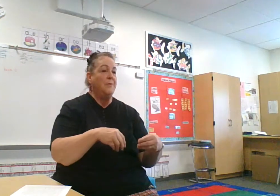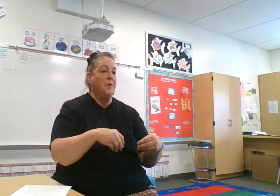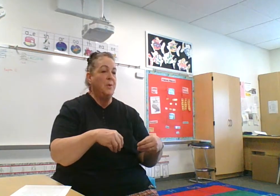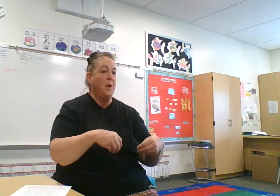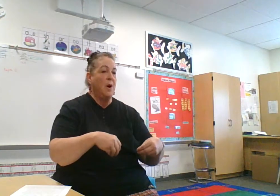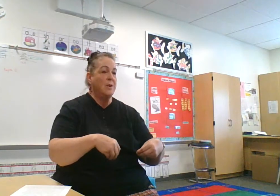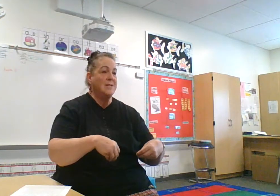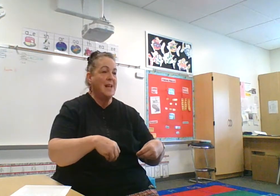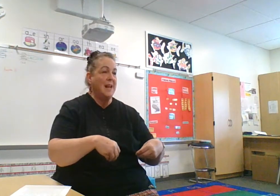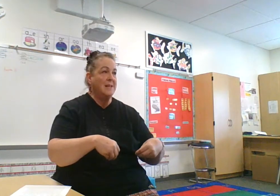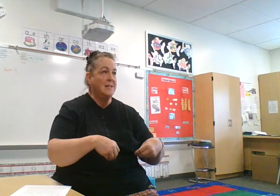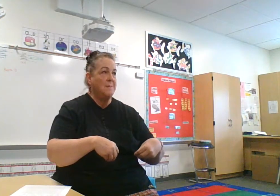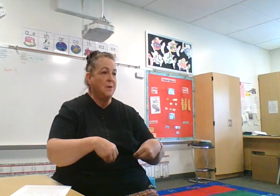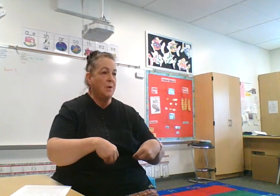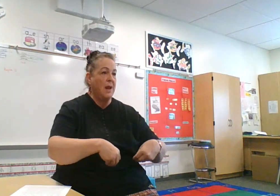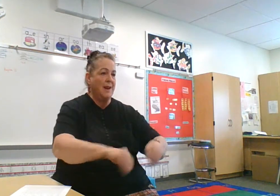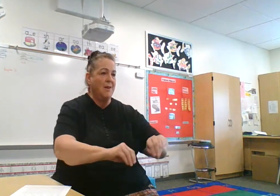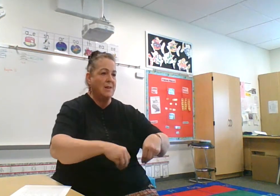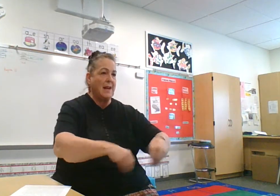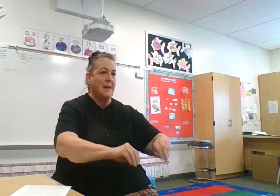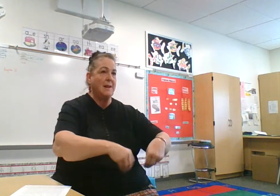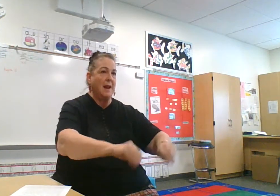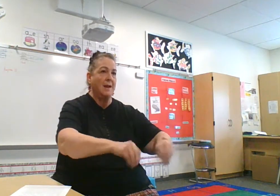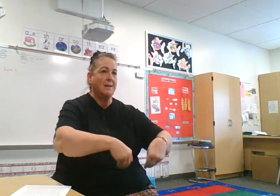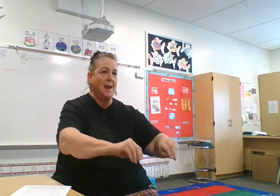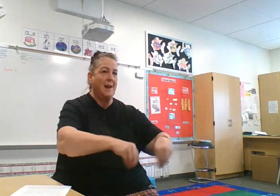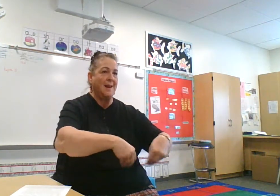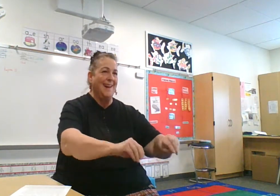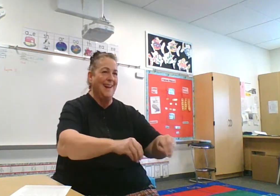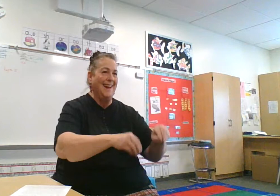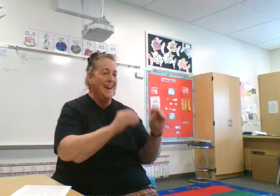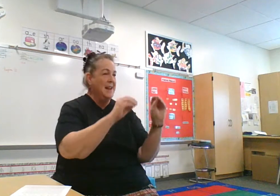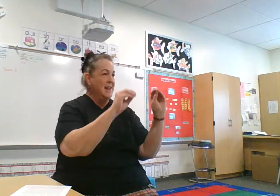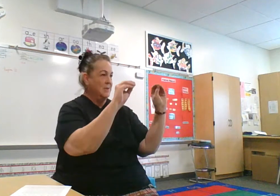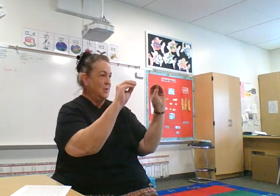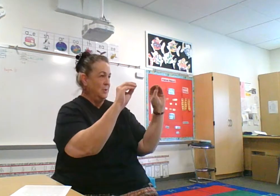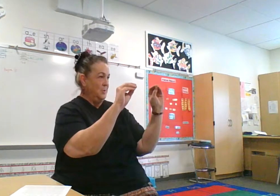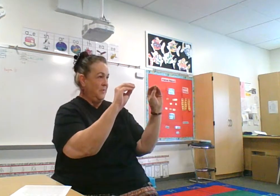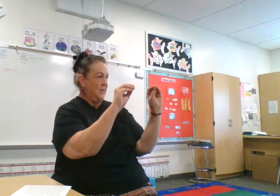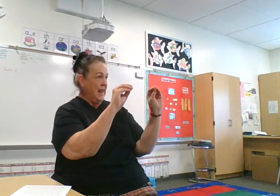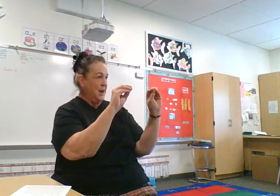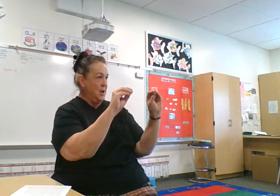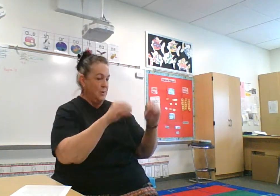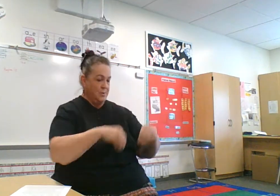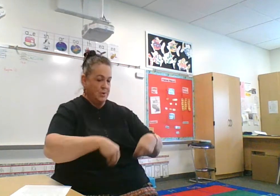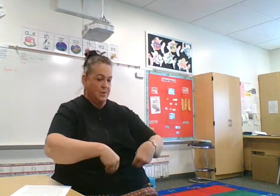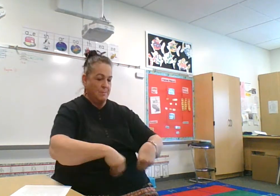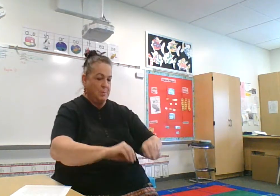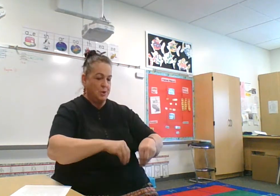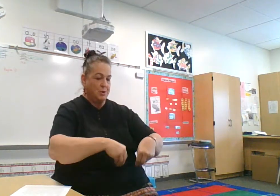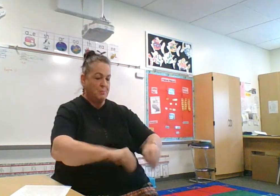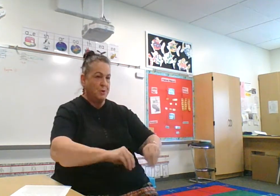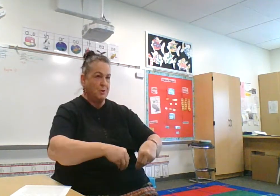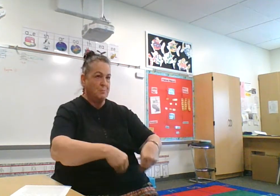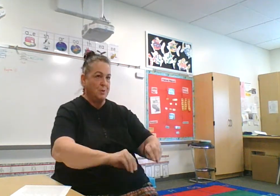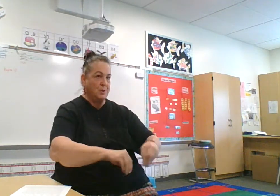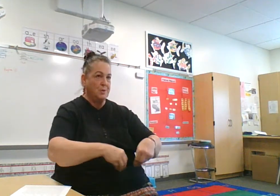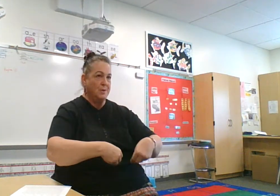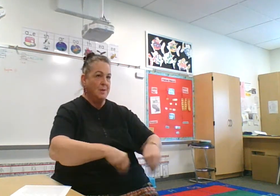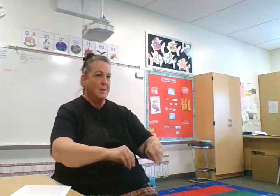you are selling something, you're like, here, take it, take it, take it. 2 flat O's. Push, push, push. I